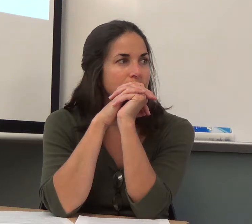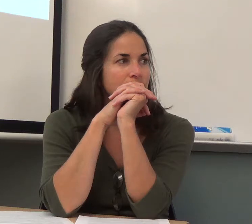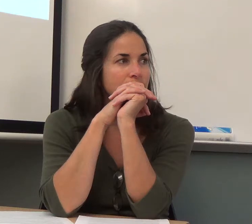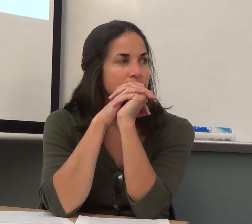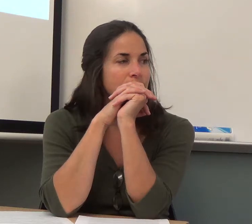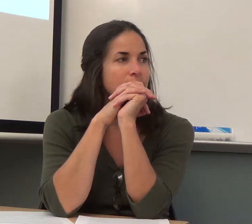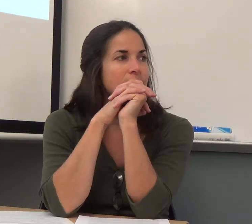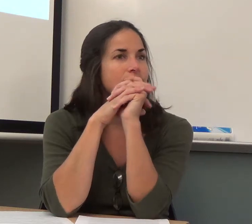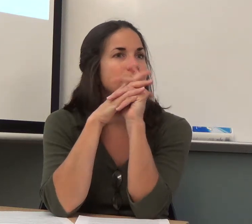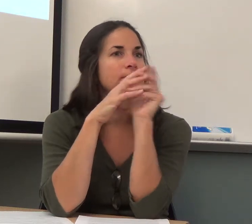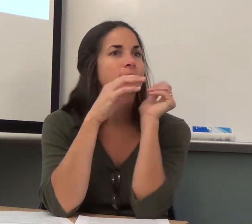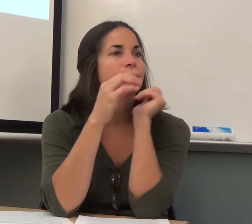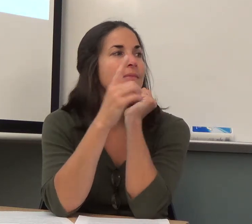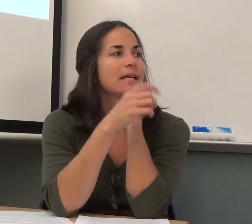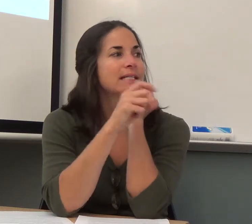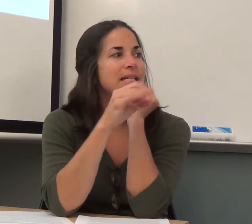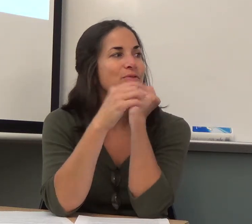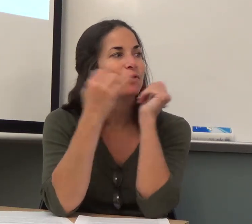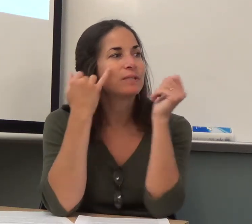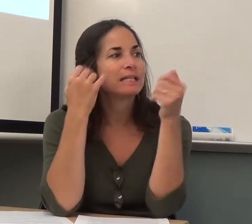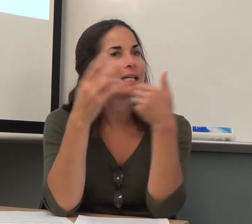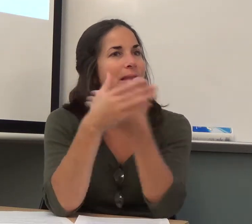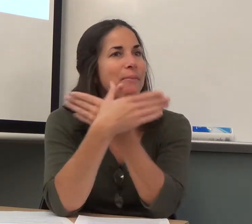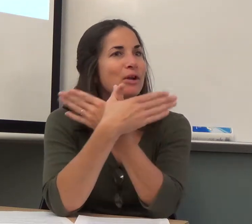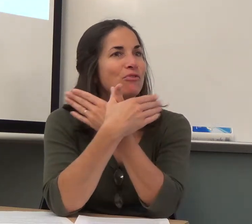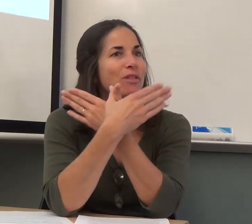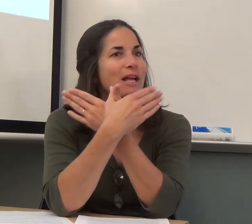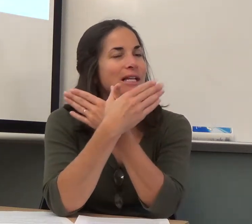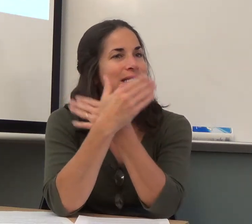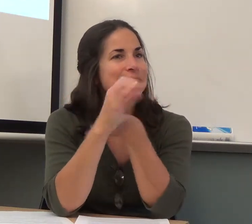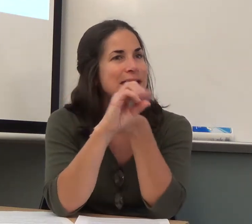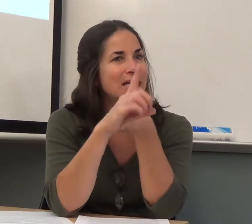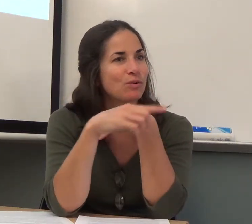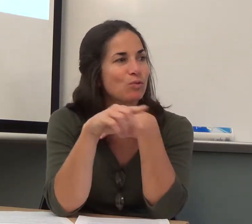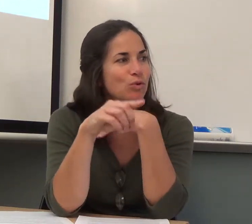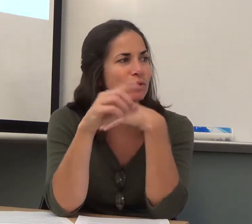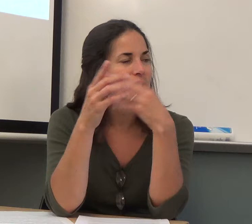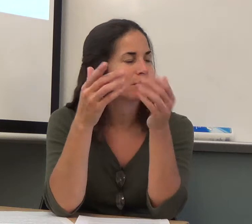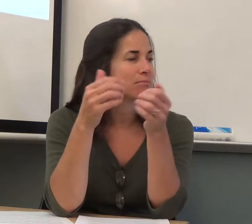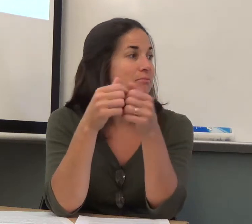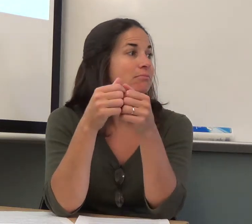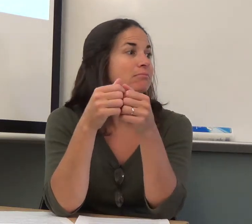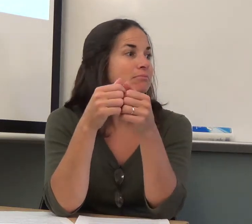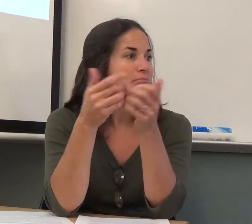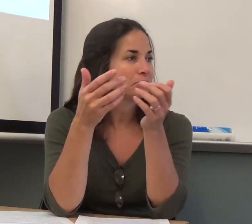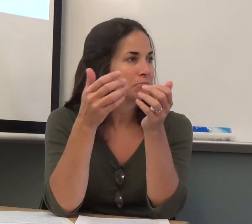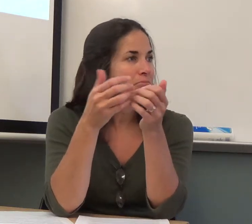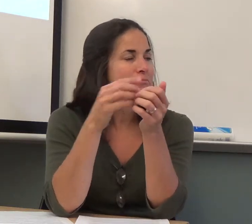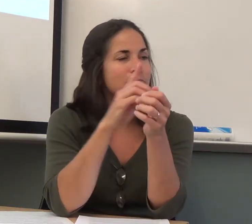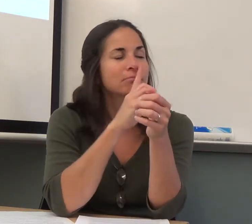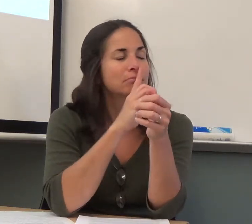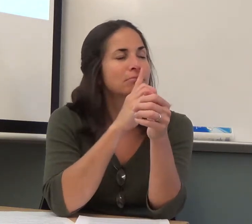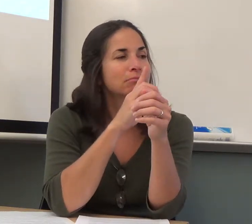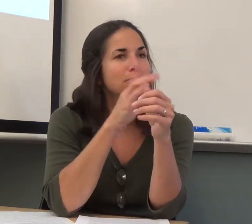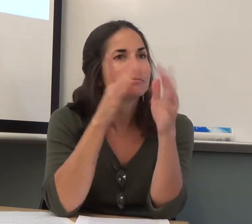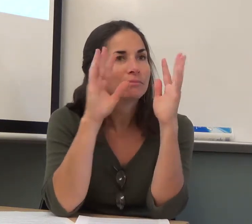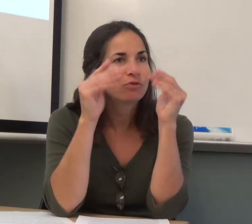Oh. What are you talking about? Sorry. You just came I'm out. just reading butterflies and it's like, oh, he